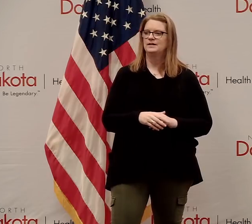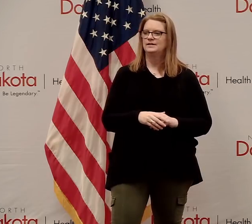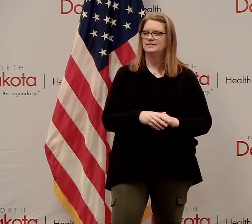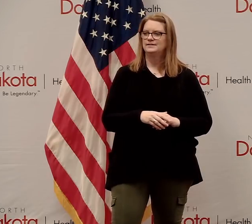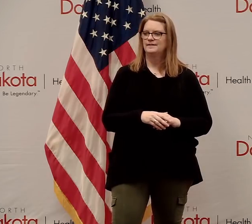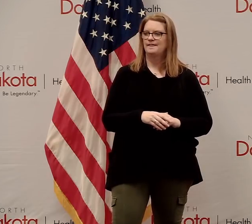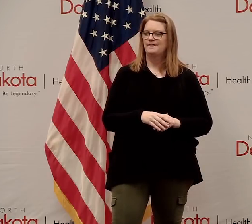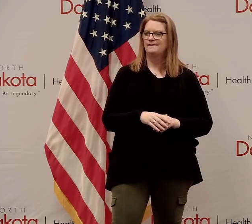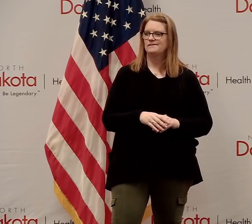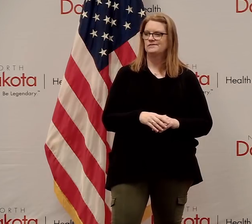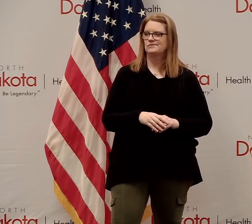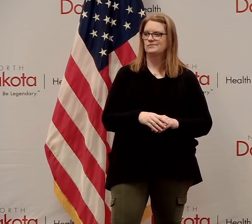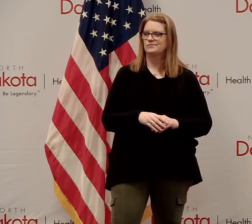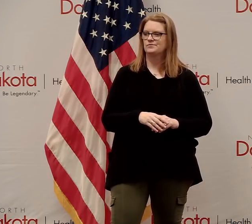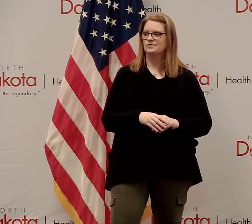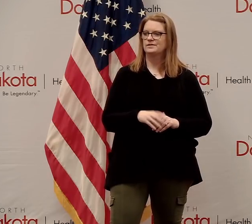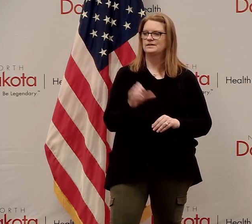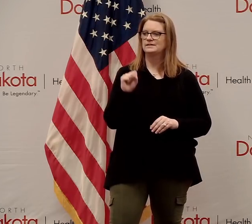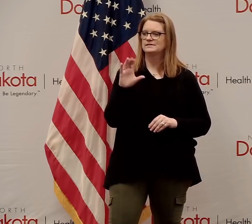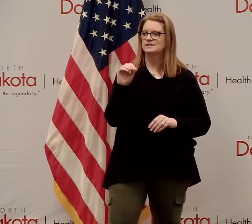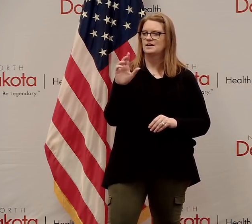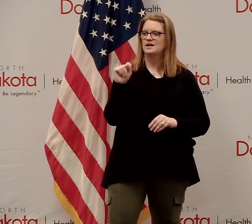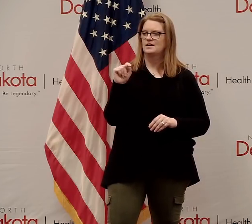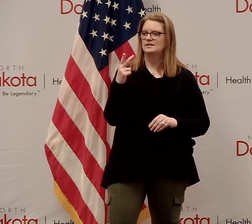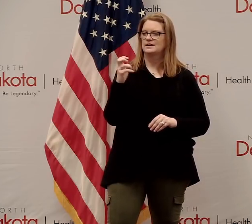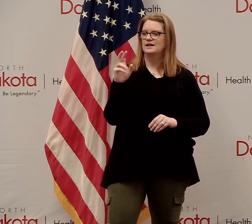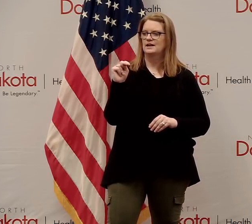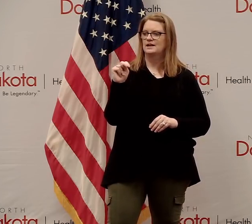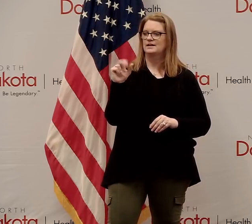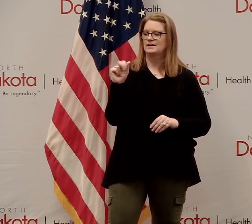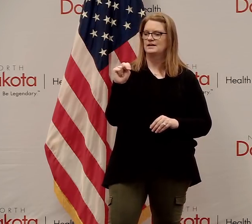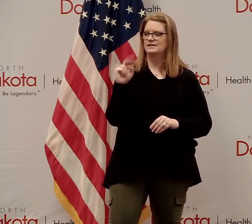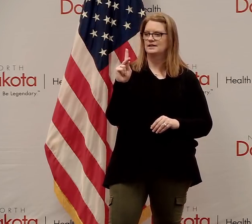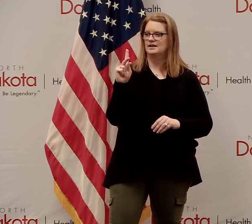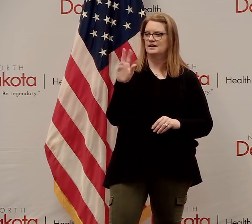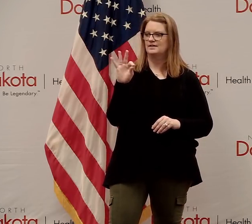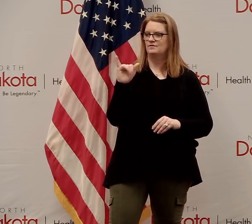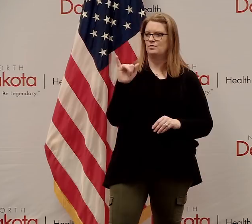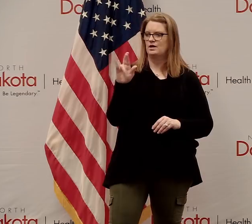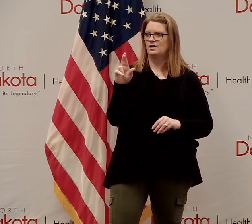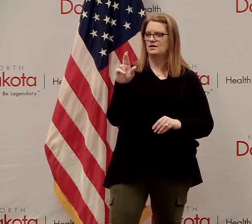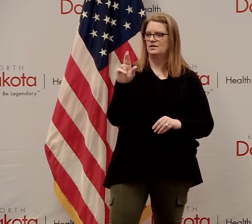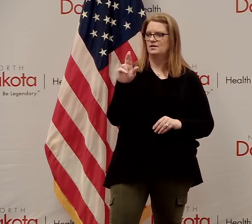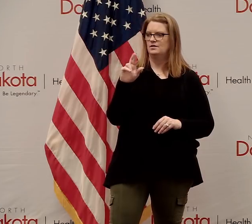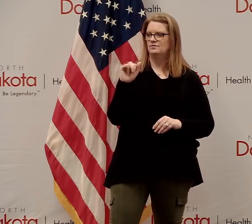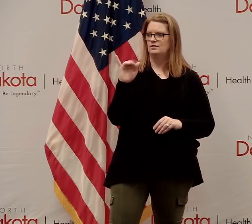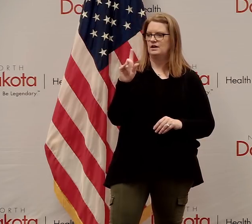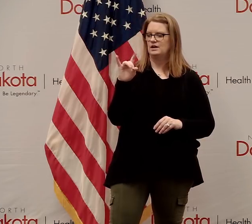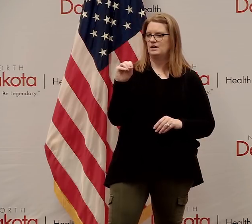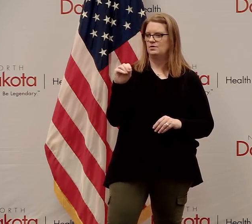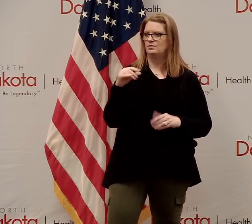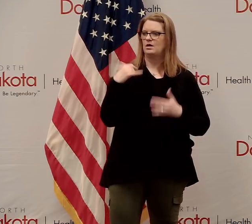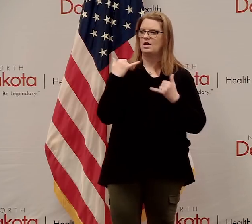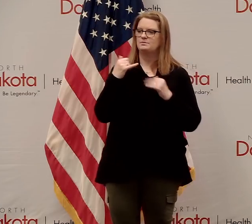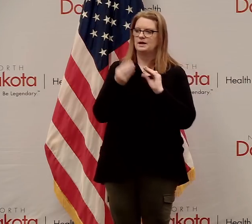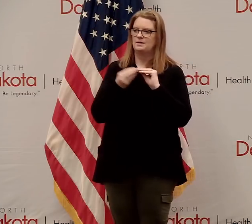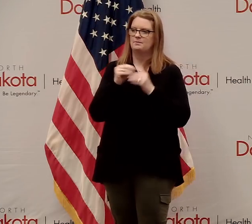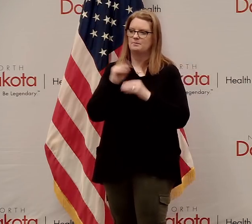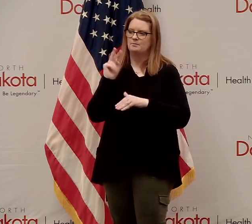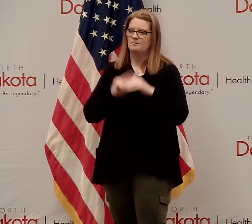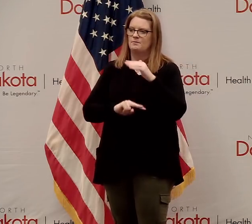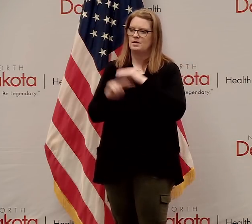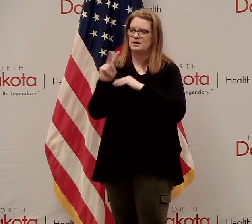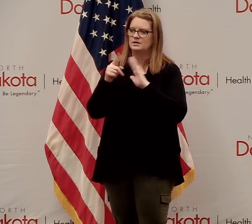online. Scott Hennon with WZFG KFYR Radio. What does the updated modeling tell us about